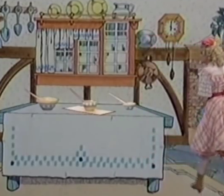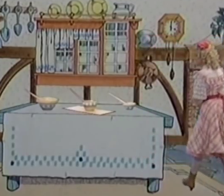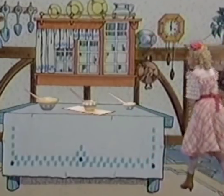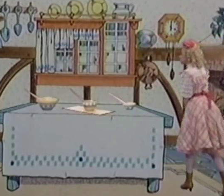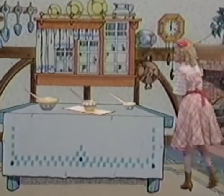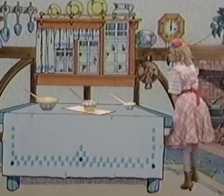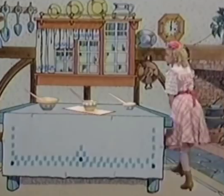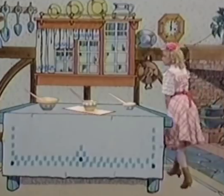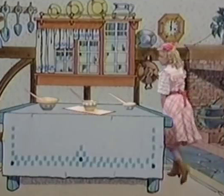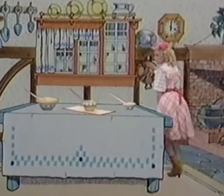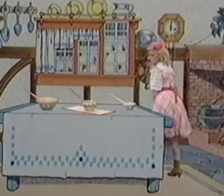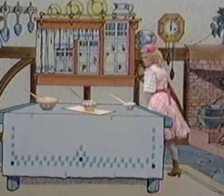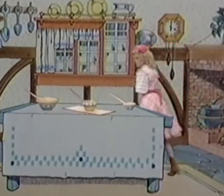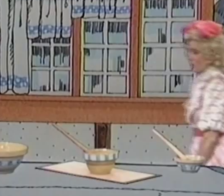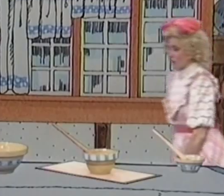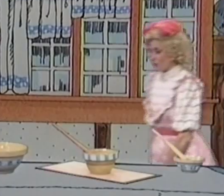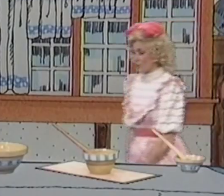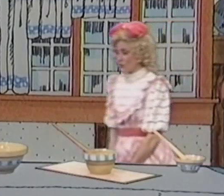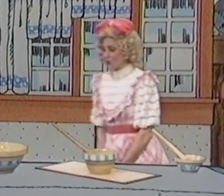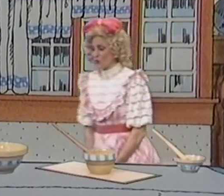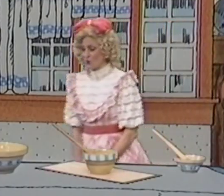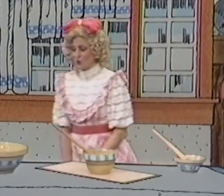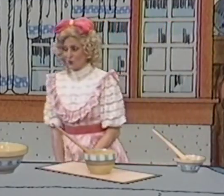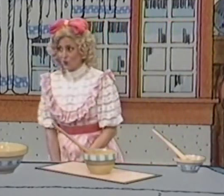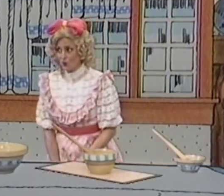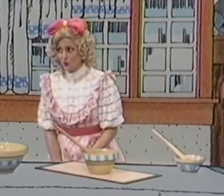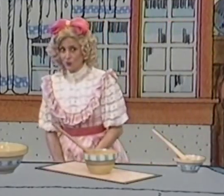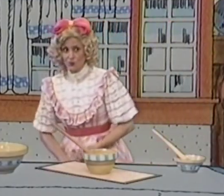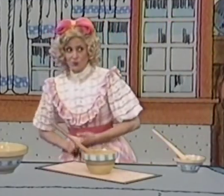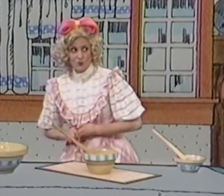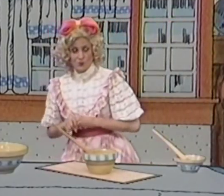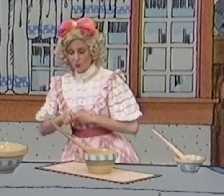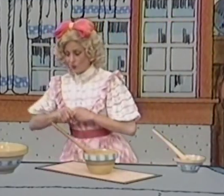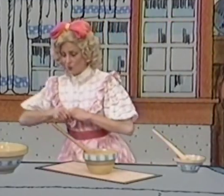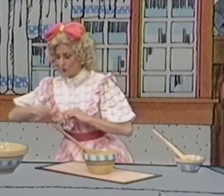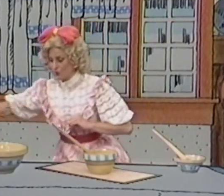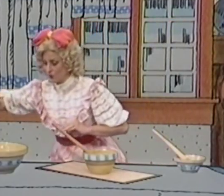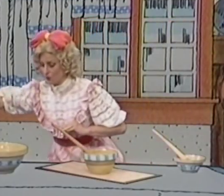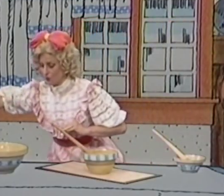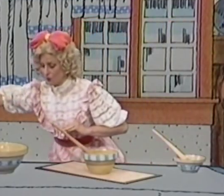First, she went to Papa Bear's great big bowl and took a taste of porridge.